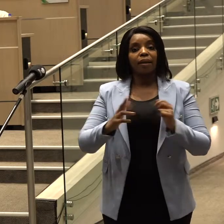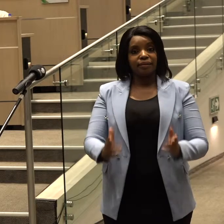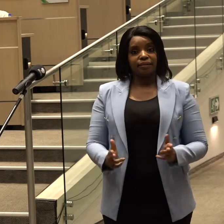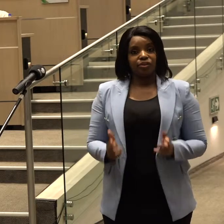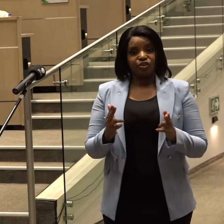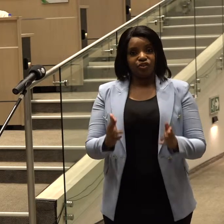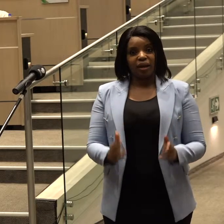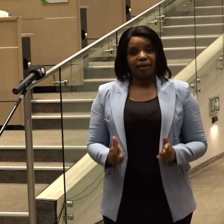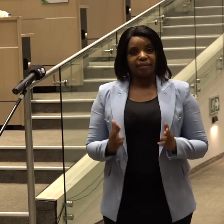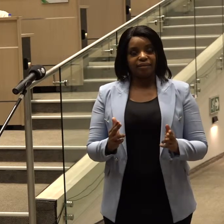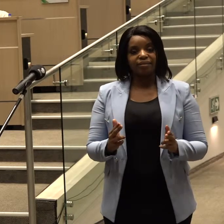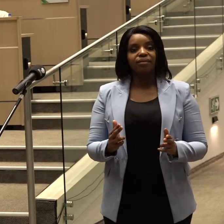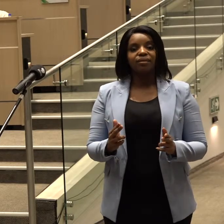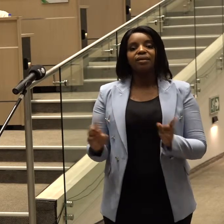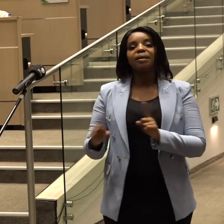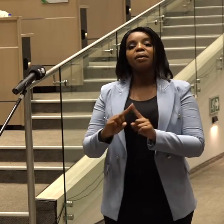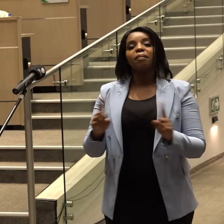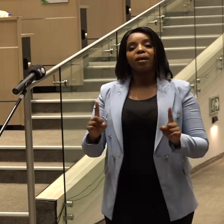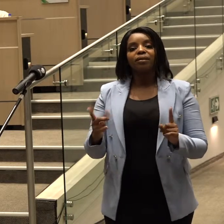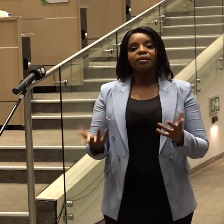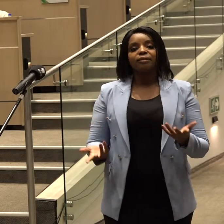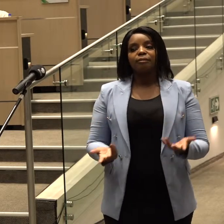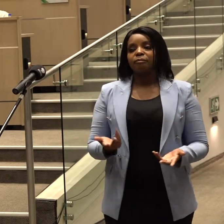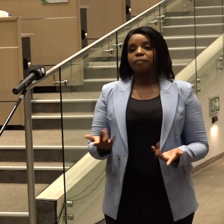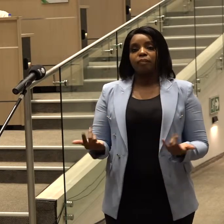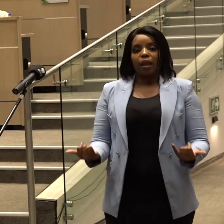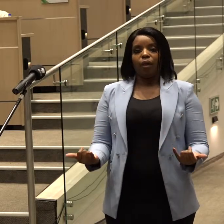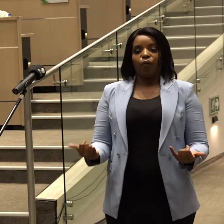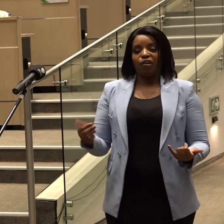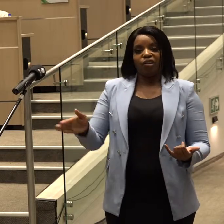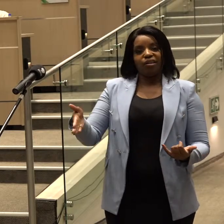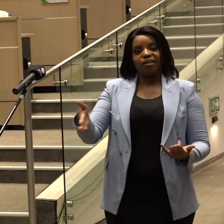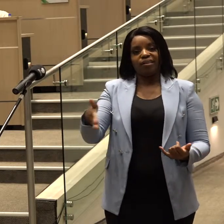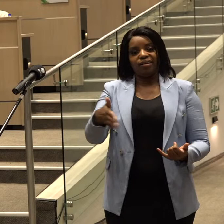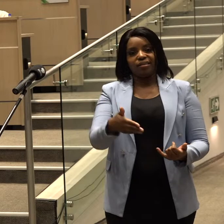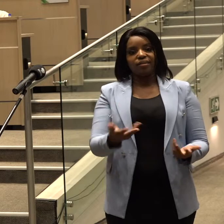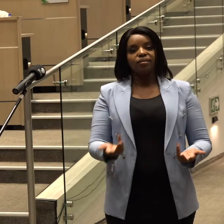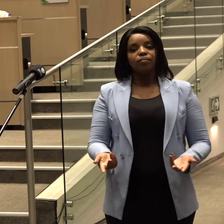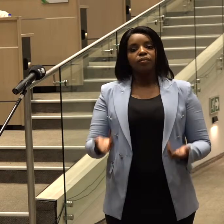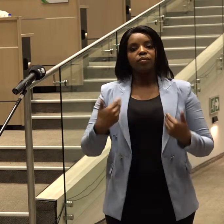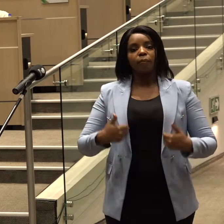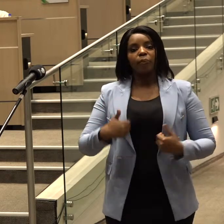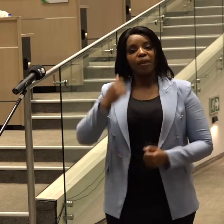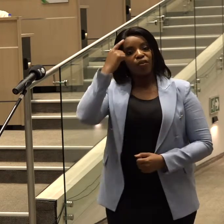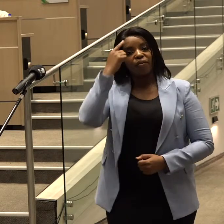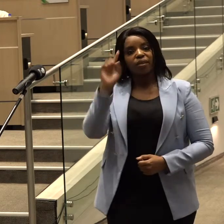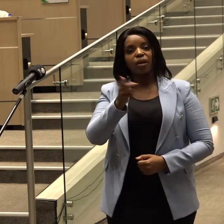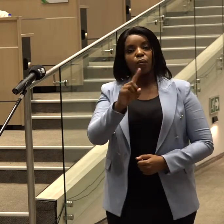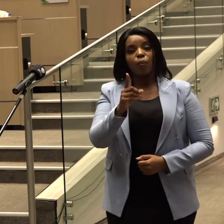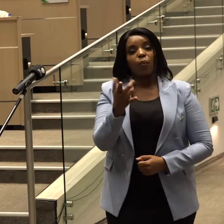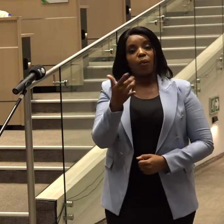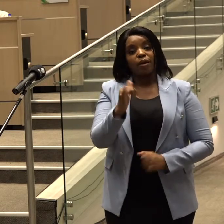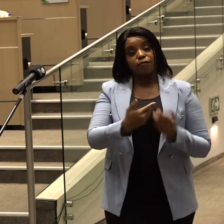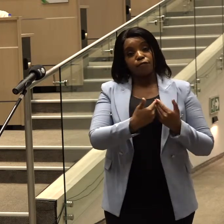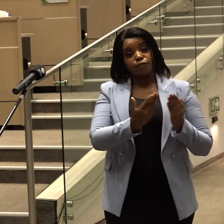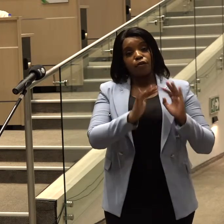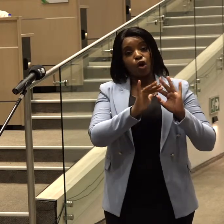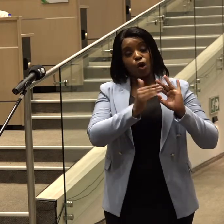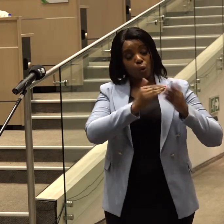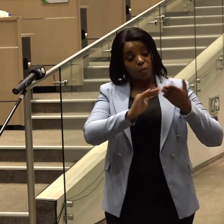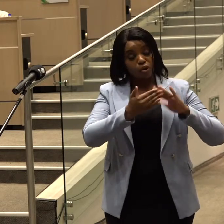uh on the trains but um we don't see them anymore because I think if the community is involved in terms of